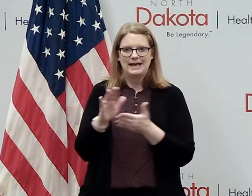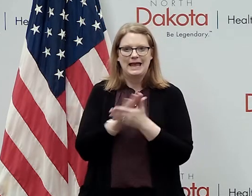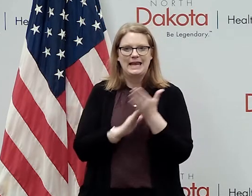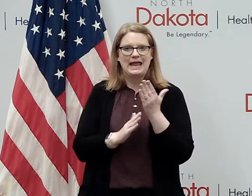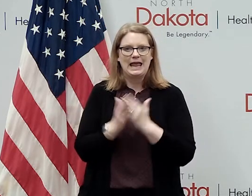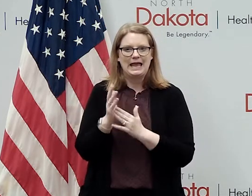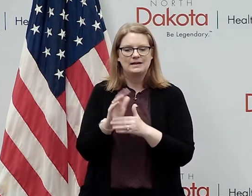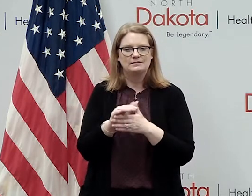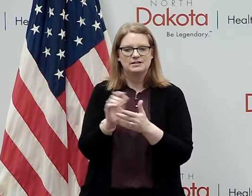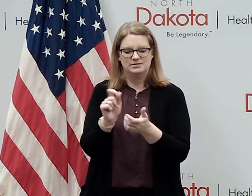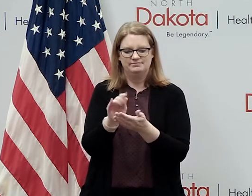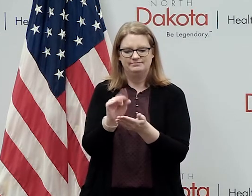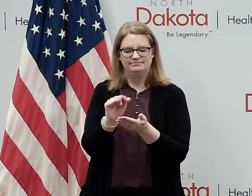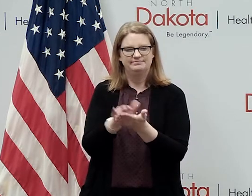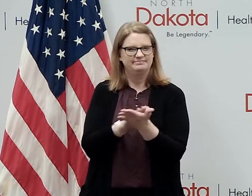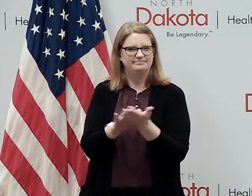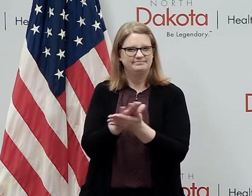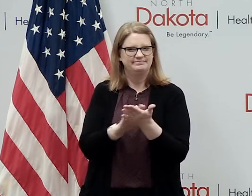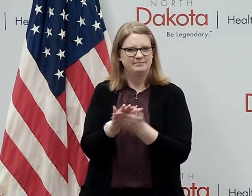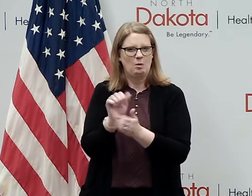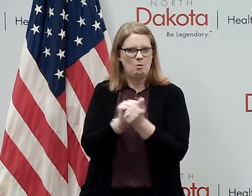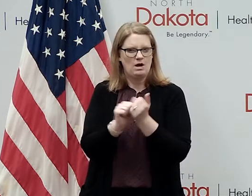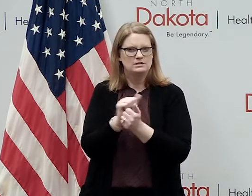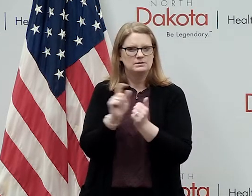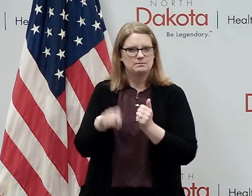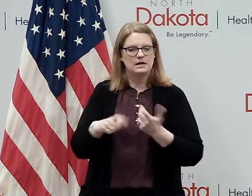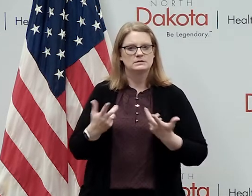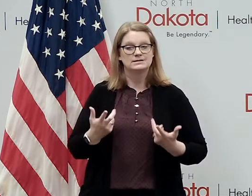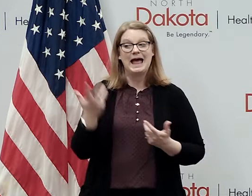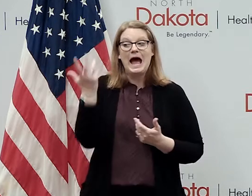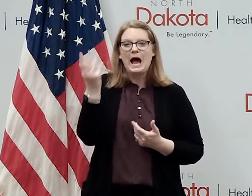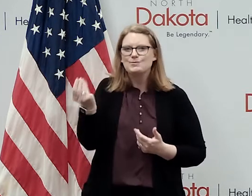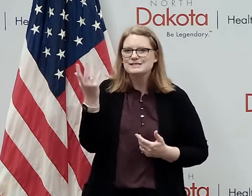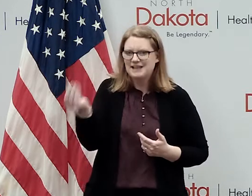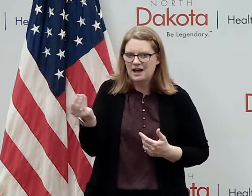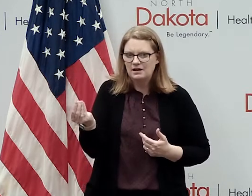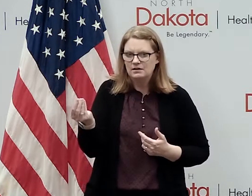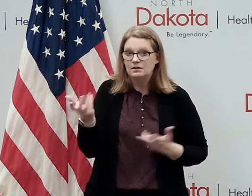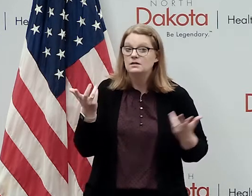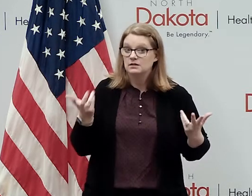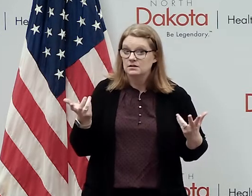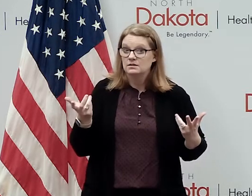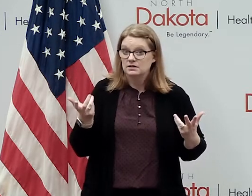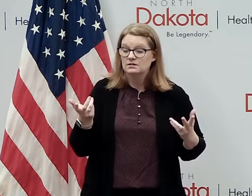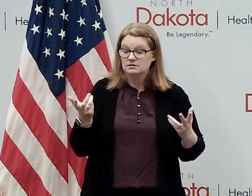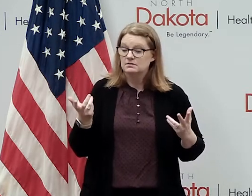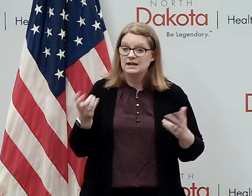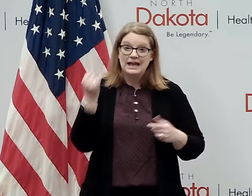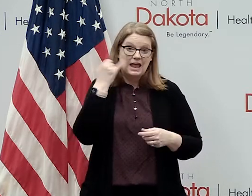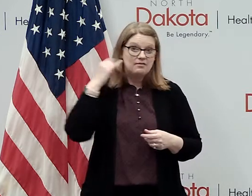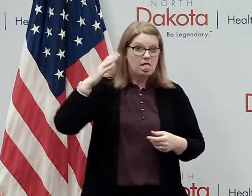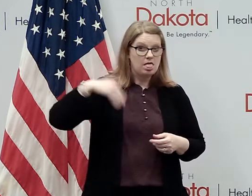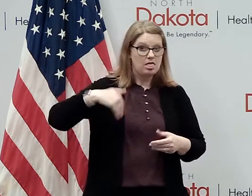hygiene. And again, this outside visitation can occur even at those facilities that have not